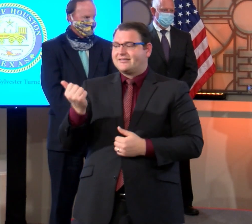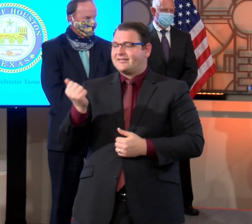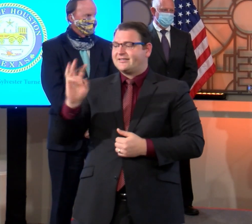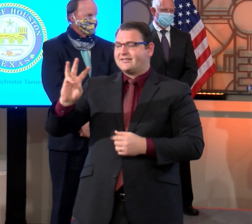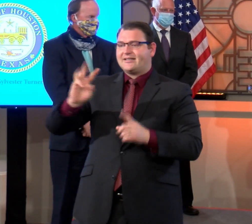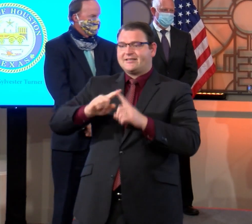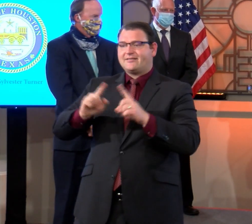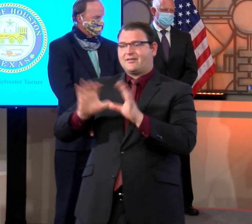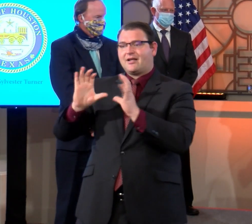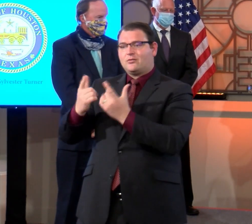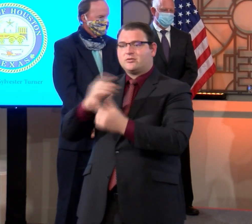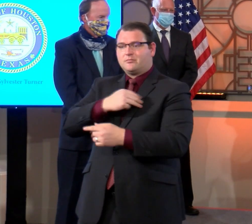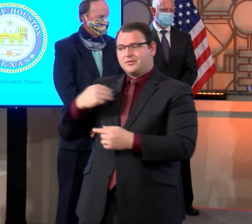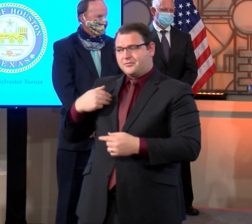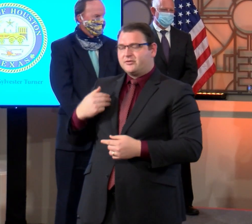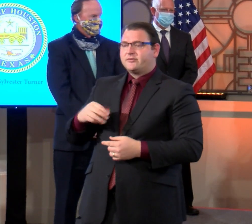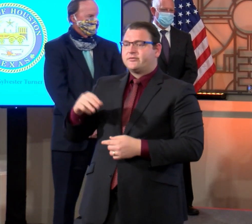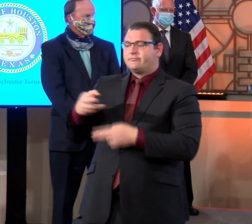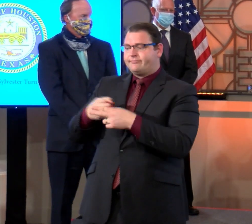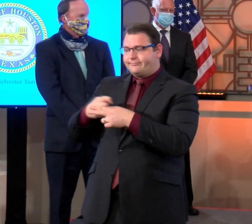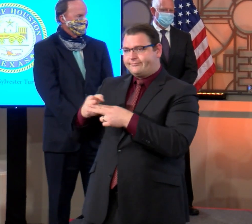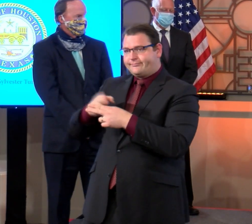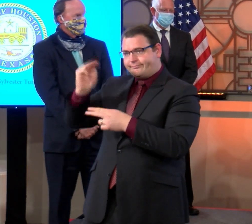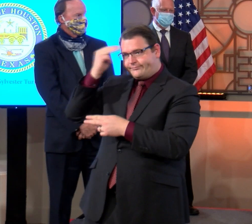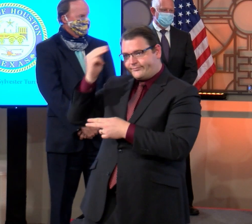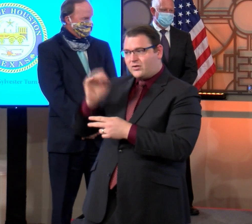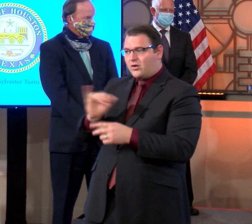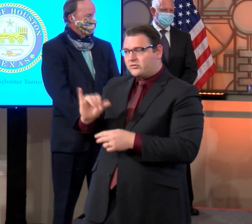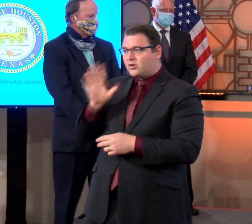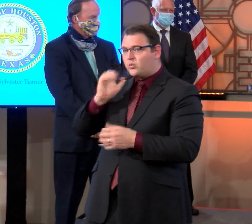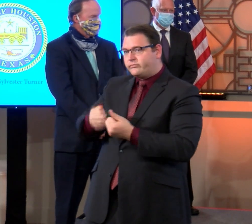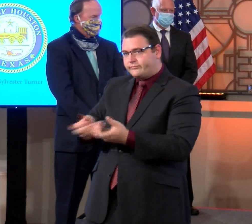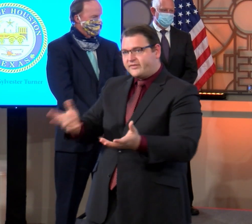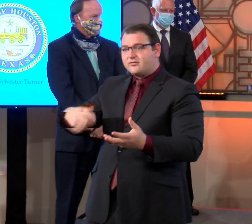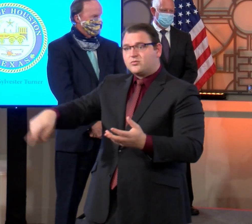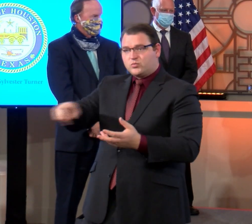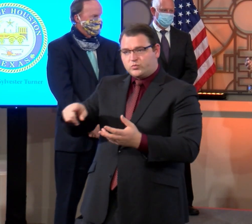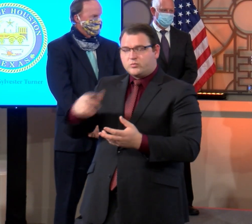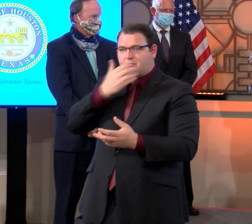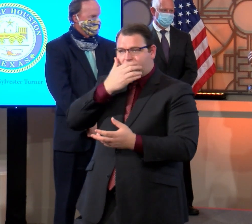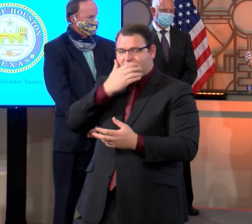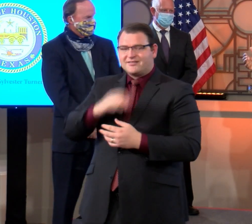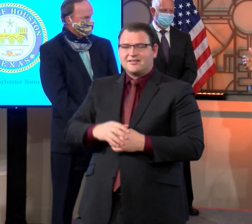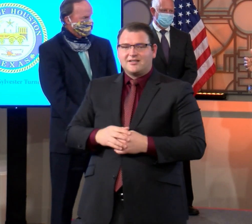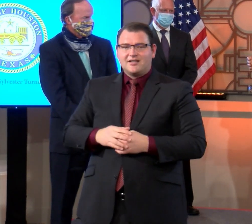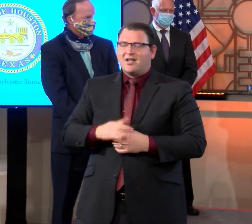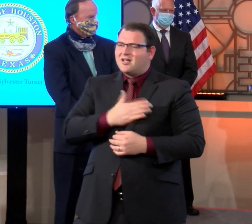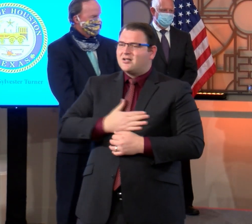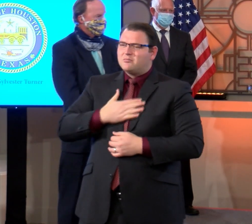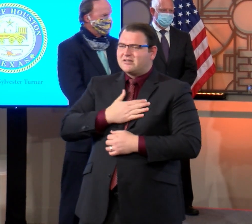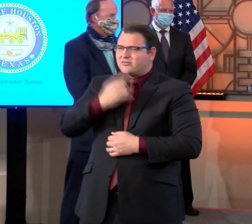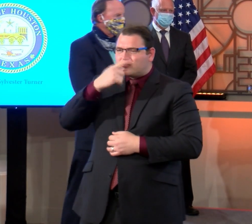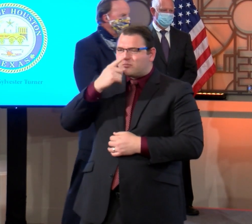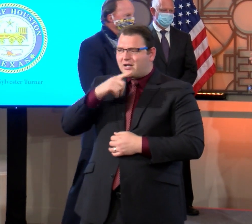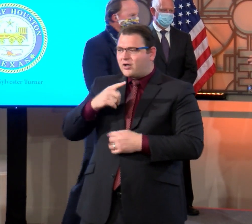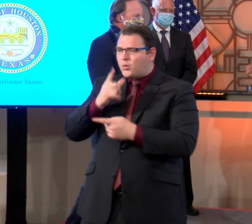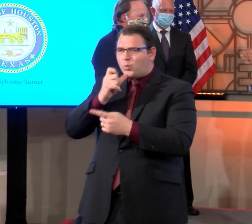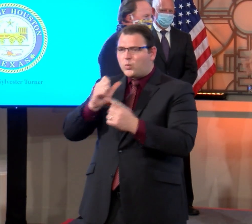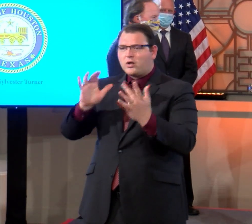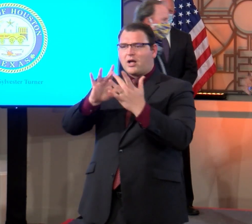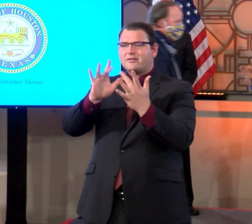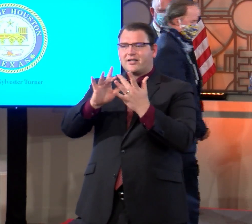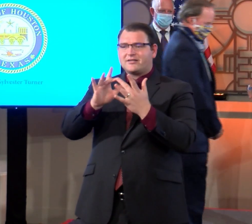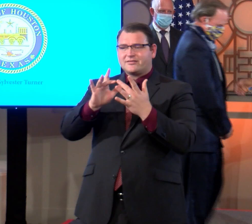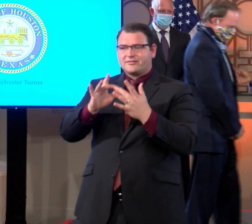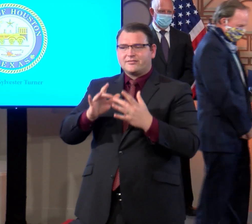Pro Tem. So we'll be getting masks to you all. And why don't you just, in terms of who they can contact, the